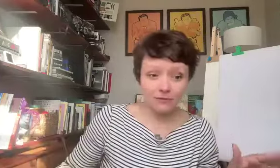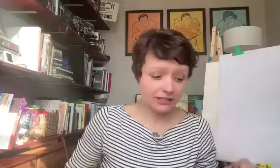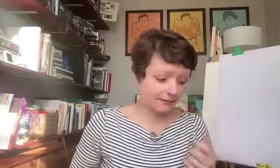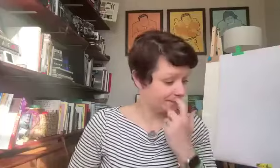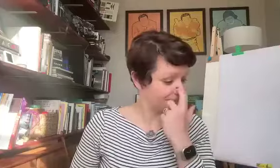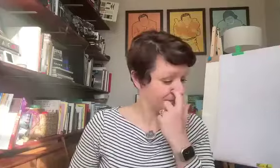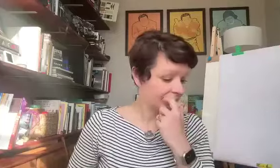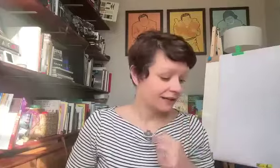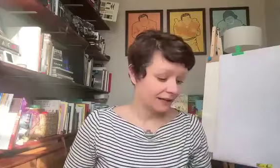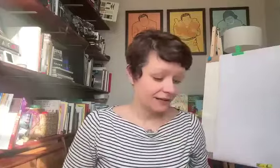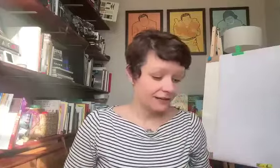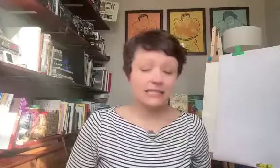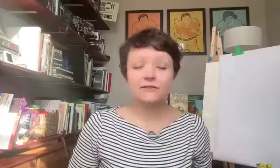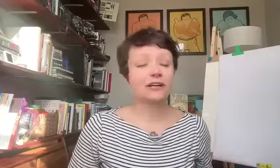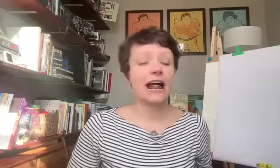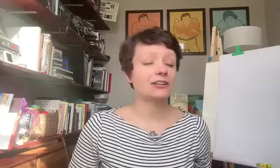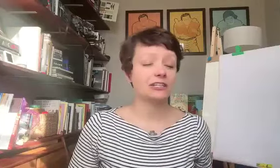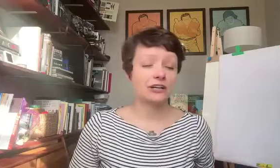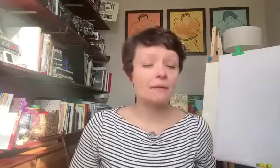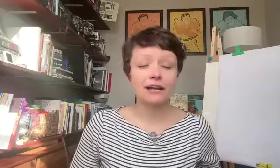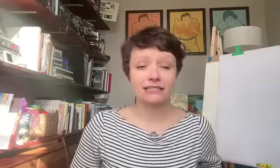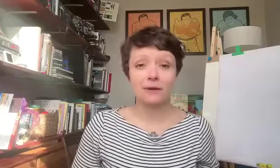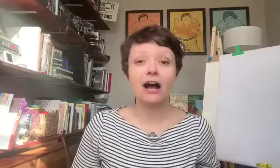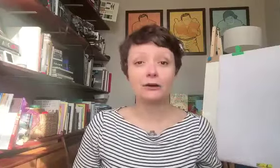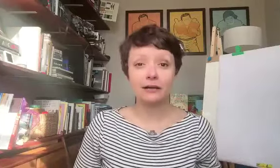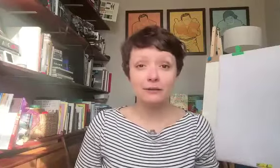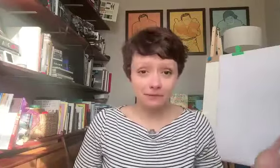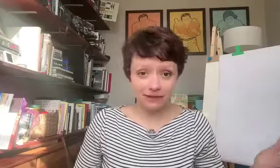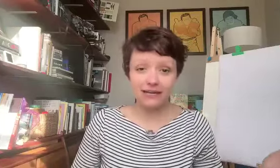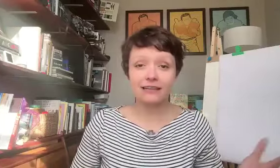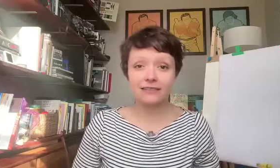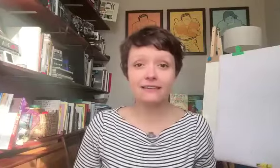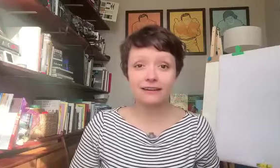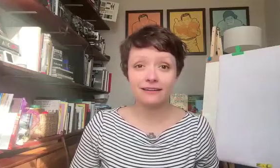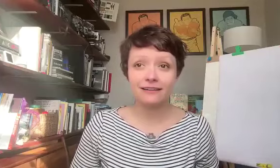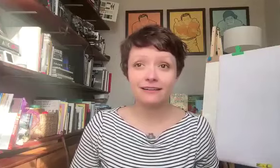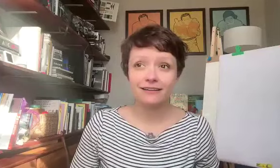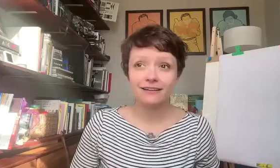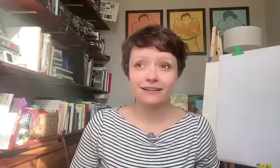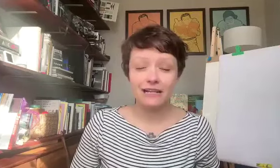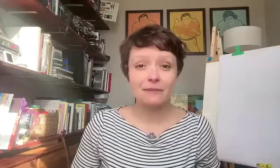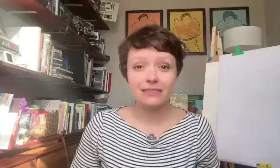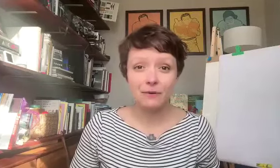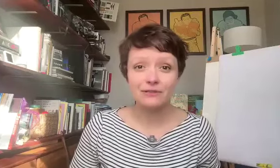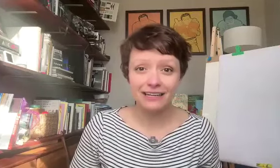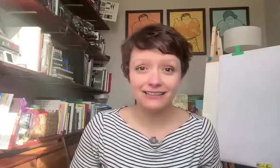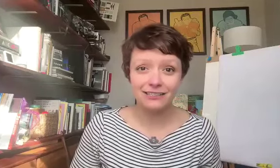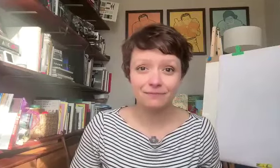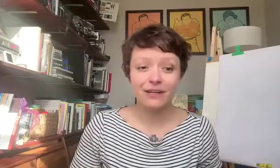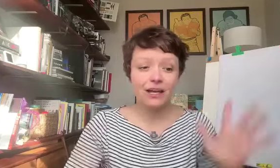option. These food analogies are not because I'm hungry, but because I think that they make the most sense. So